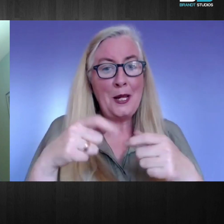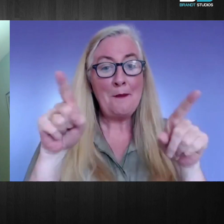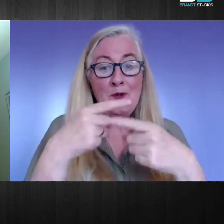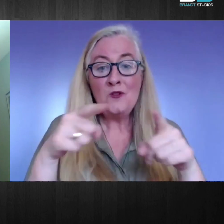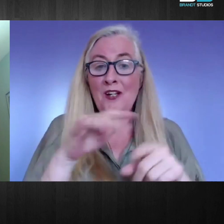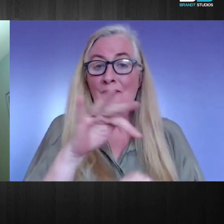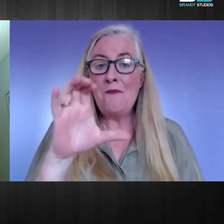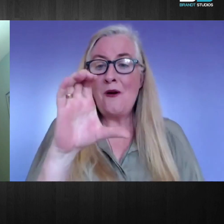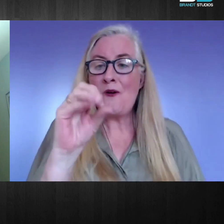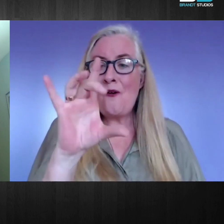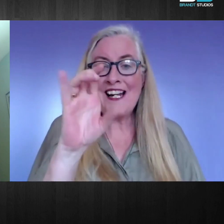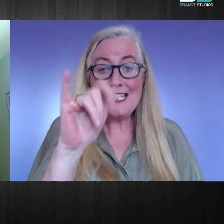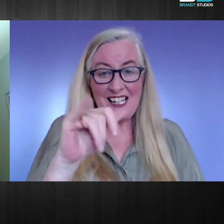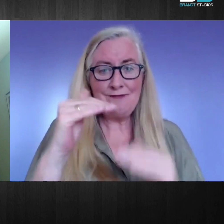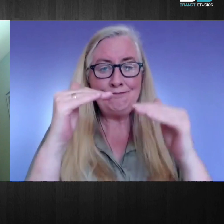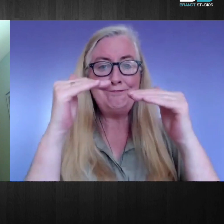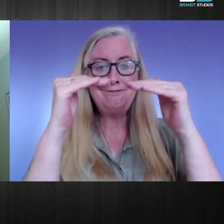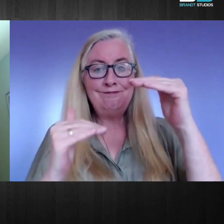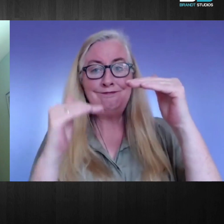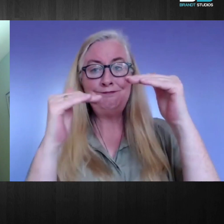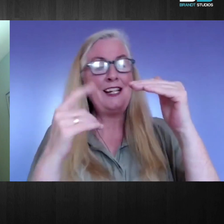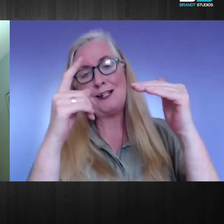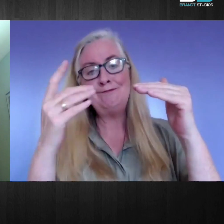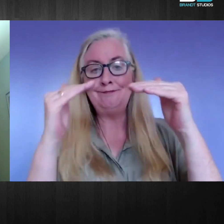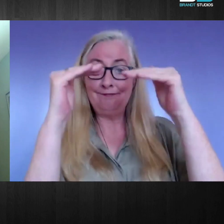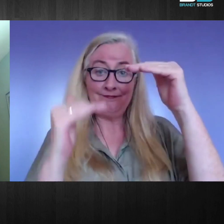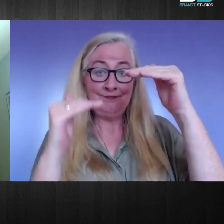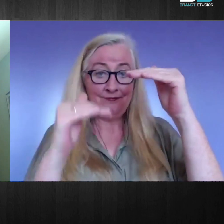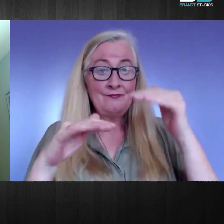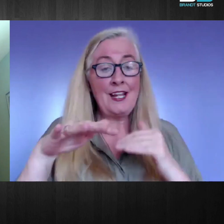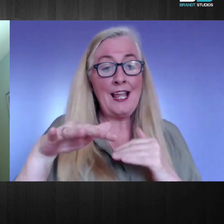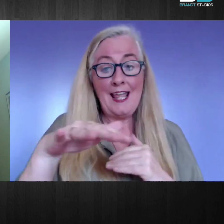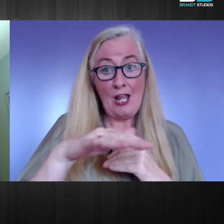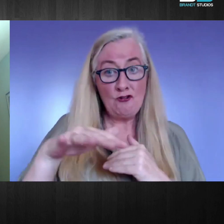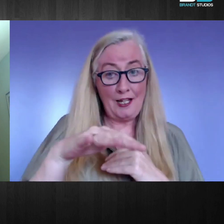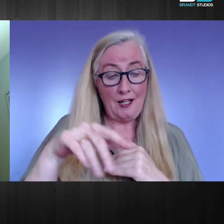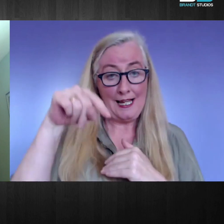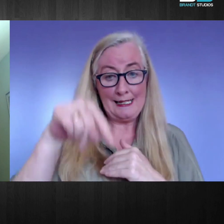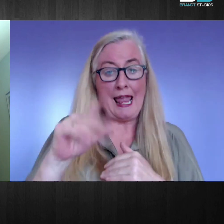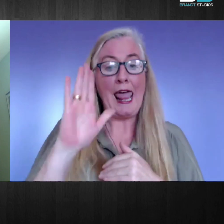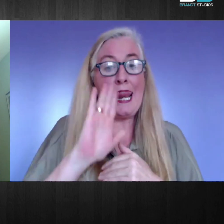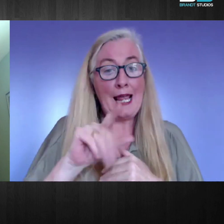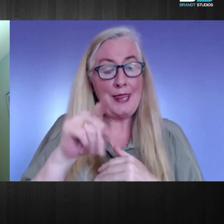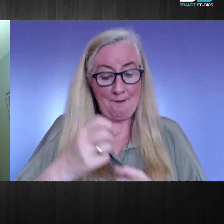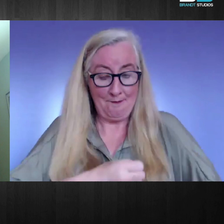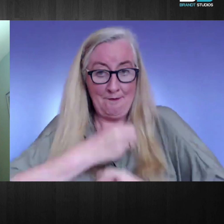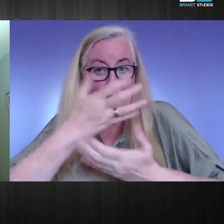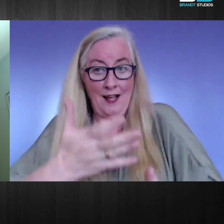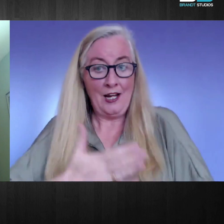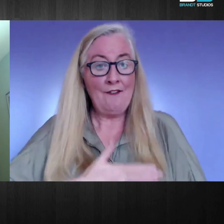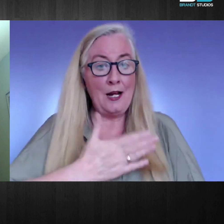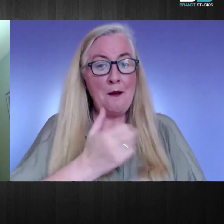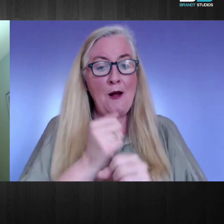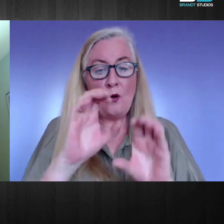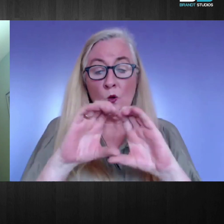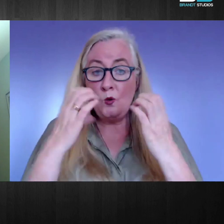area, to, I suppose, allow them to express their feelings about their community and what they felt needed to be changed, and